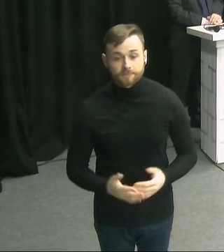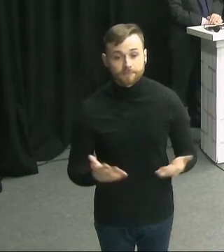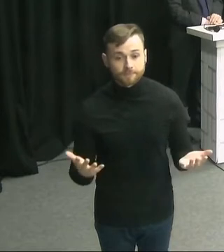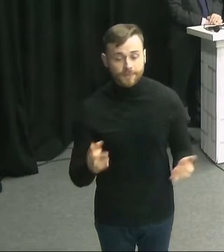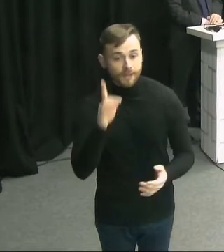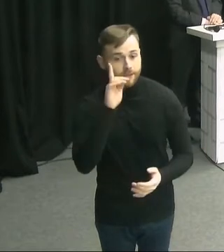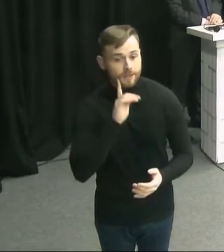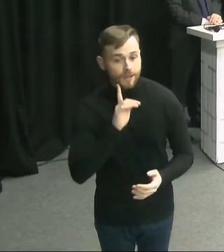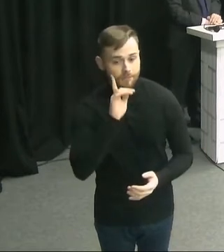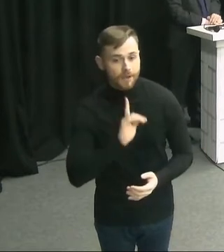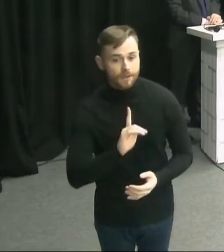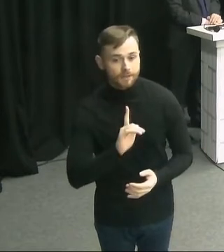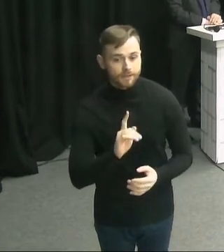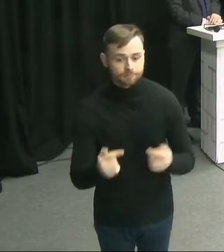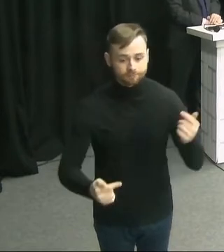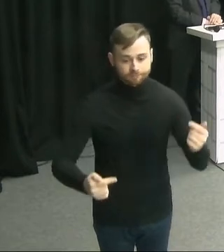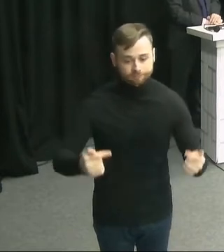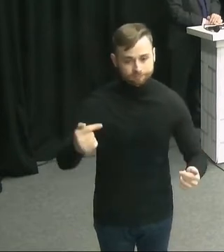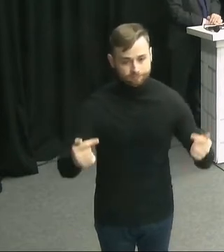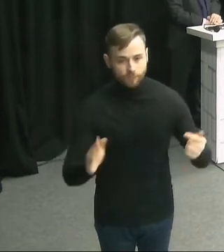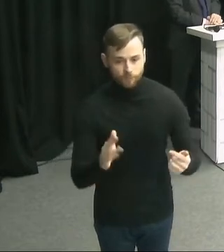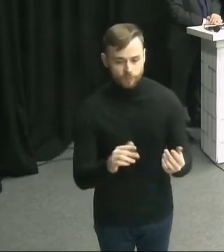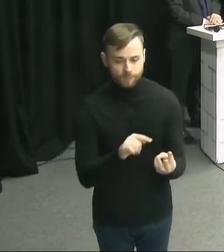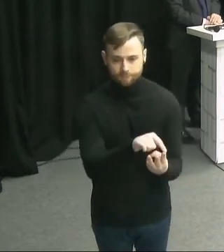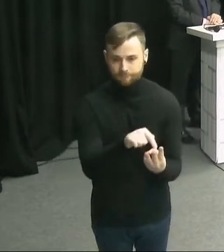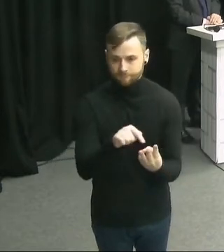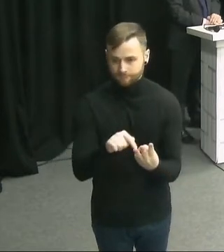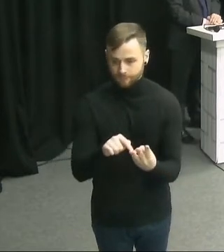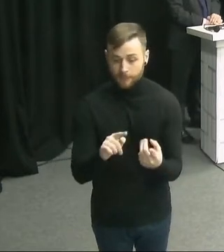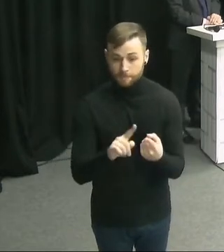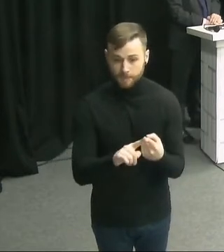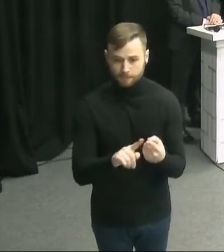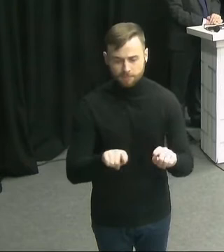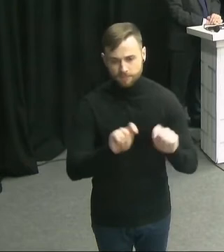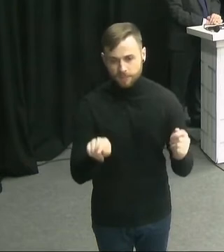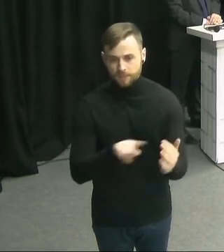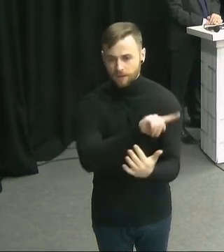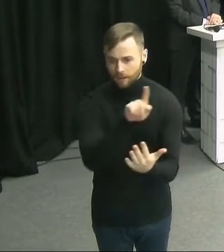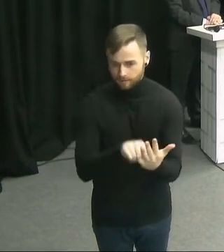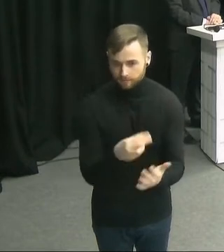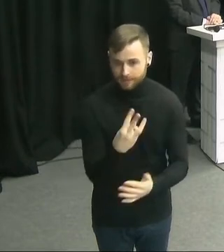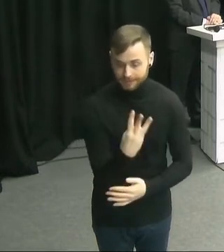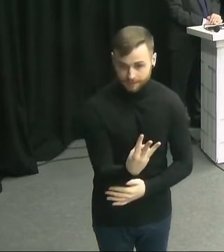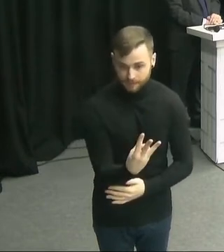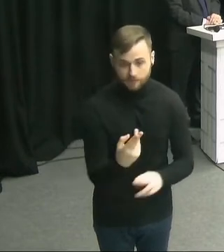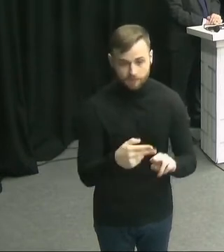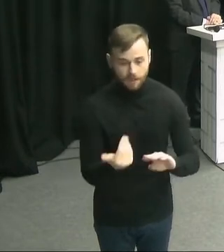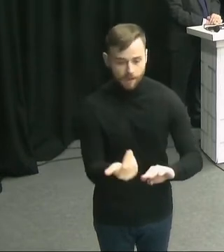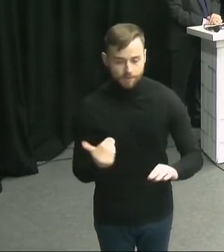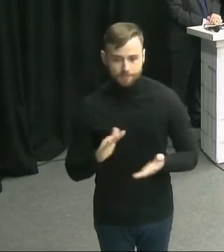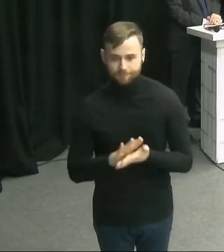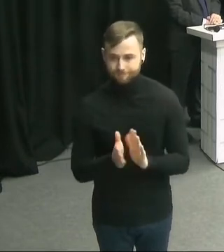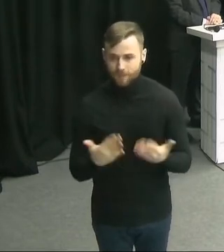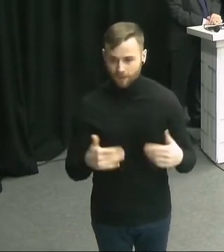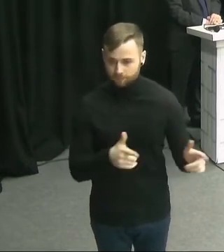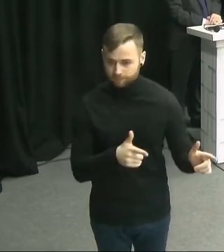So the debates will be comprised of three parts. The first part is the questions,